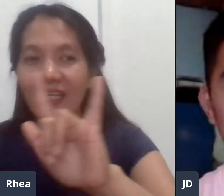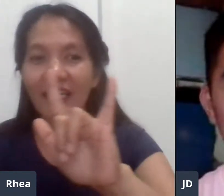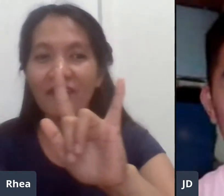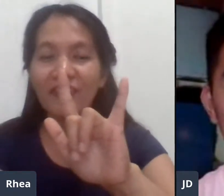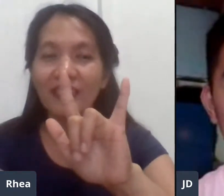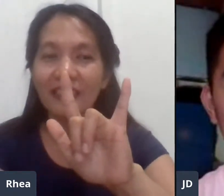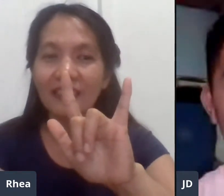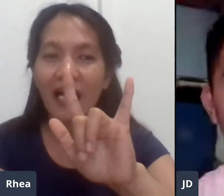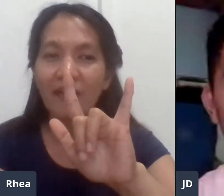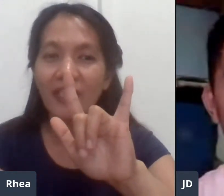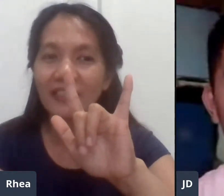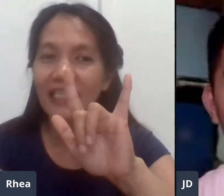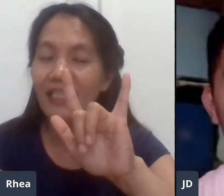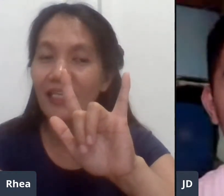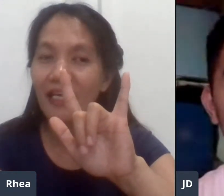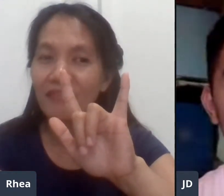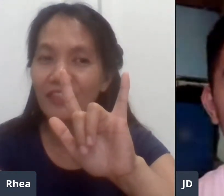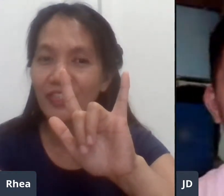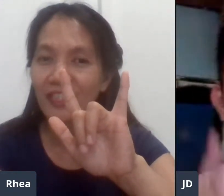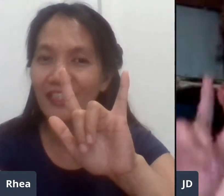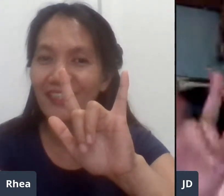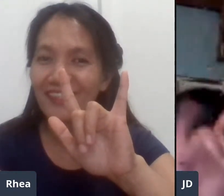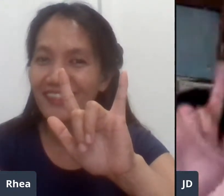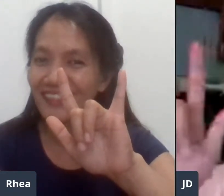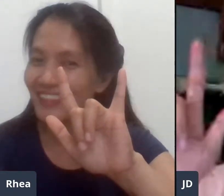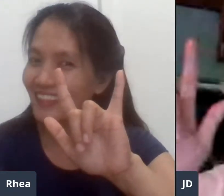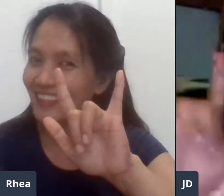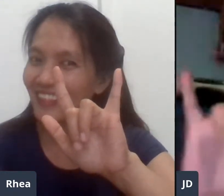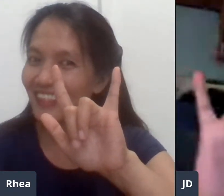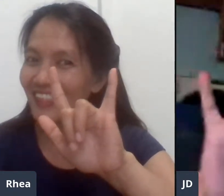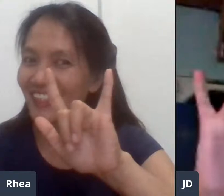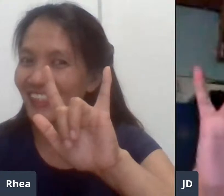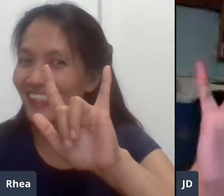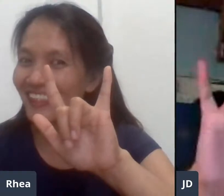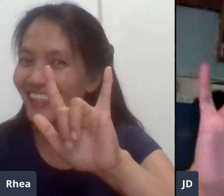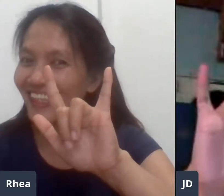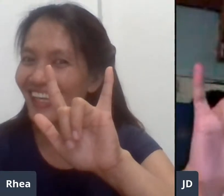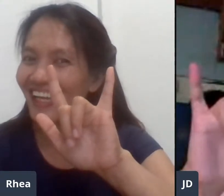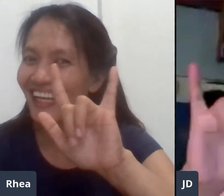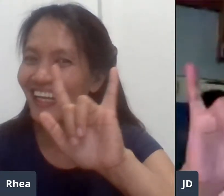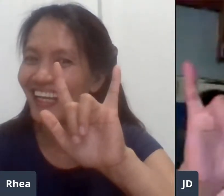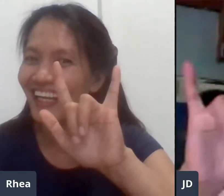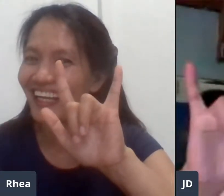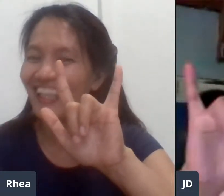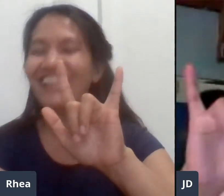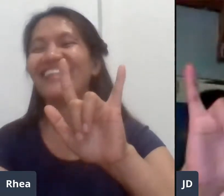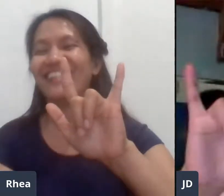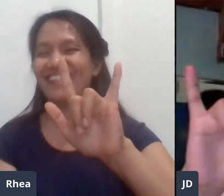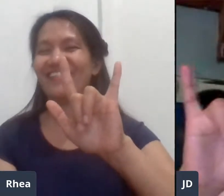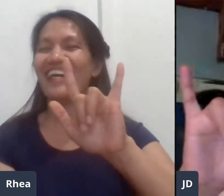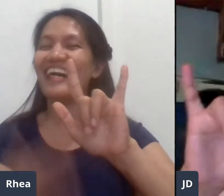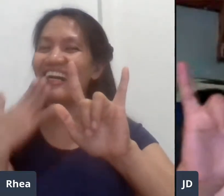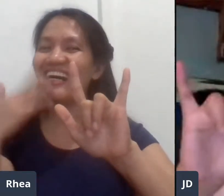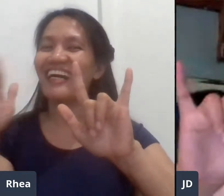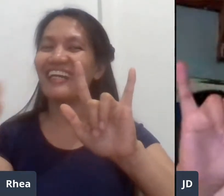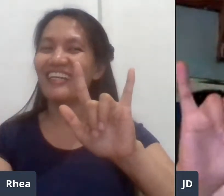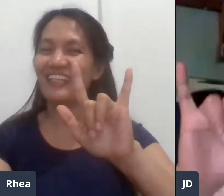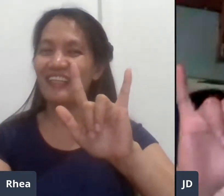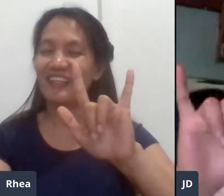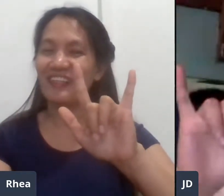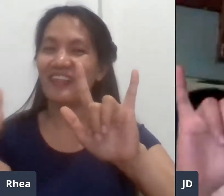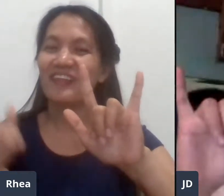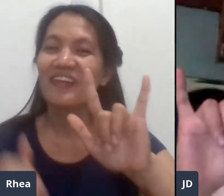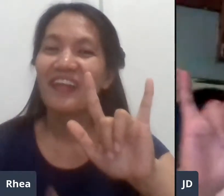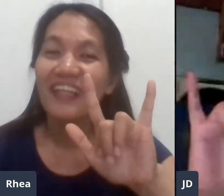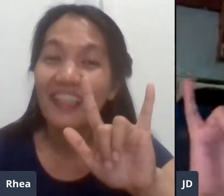Thank you. Bye-bye. I love you. This is how they sign I love you, sir. Okay, I love you, ganyan. Paano mag-thank you?